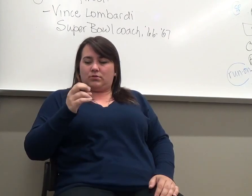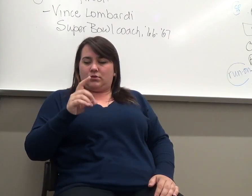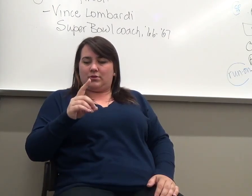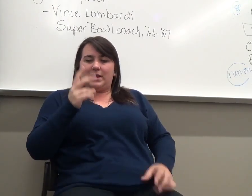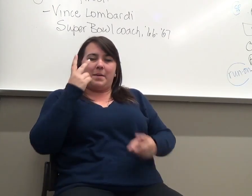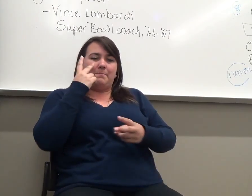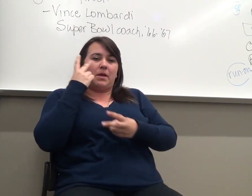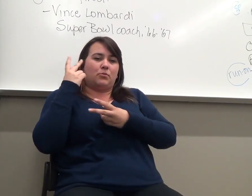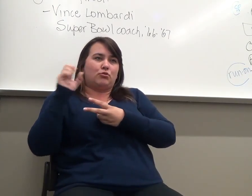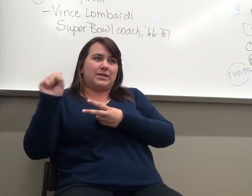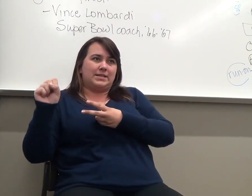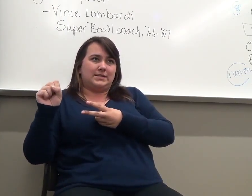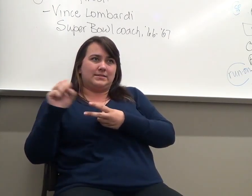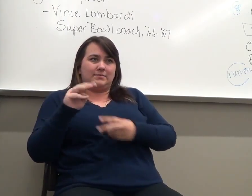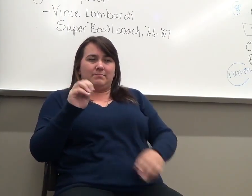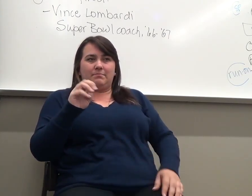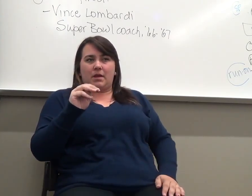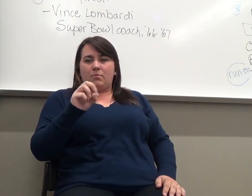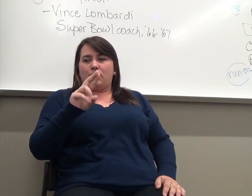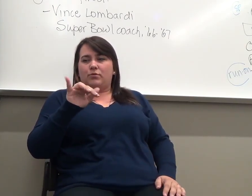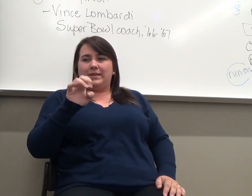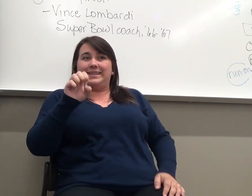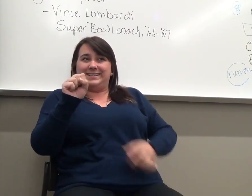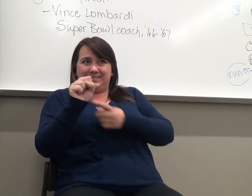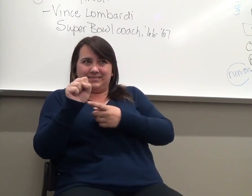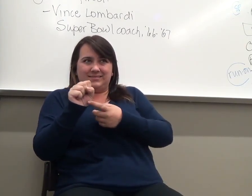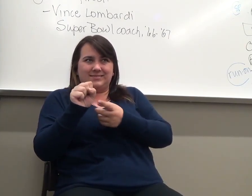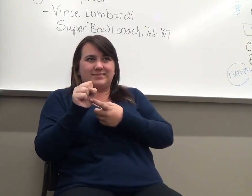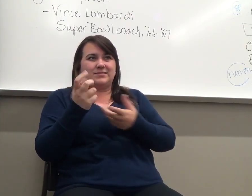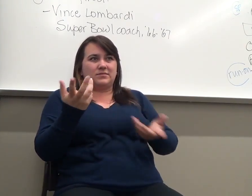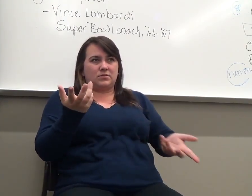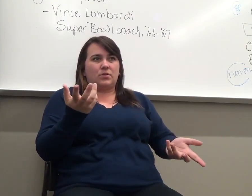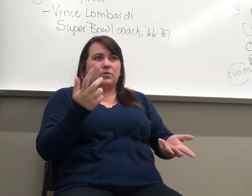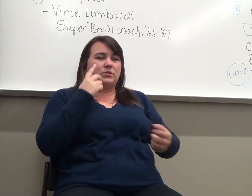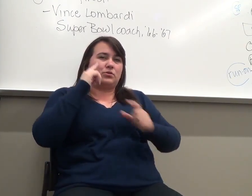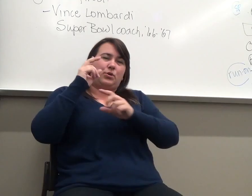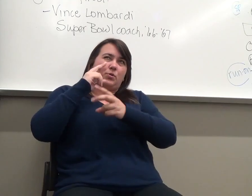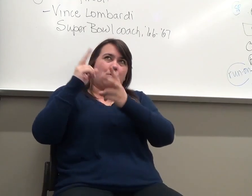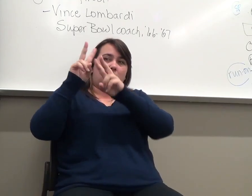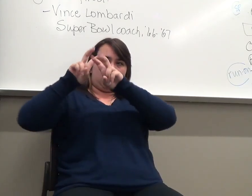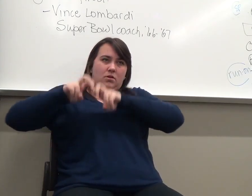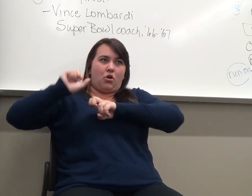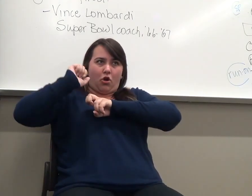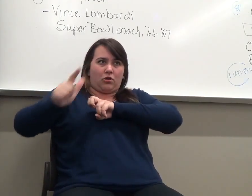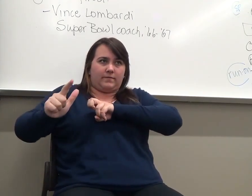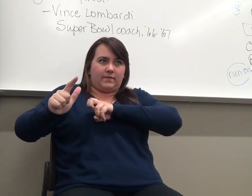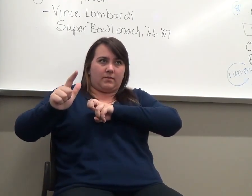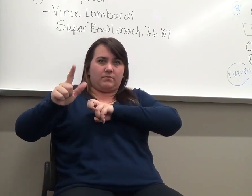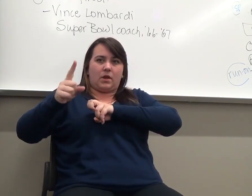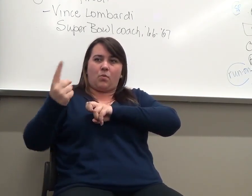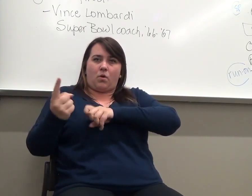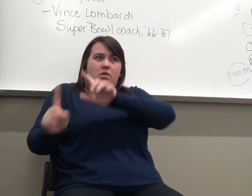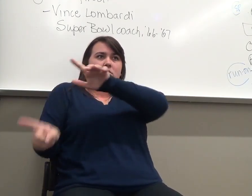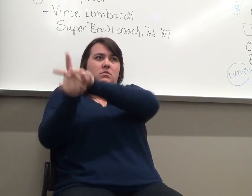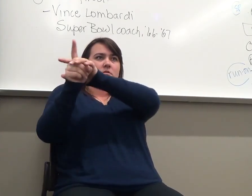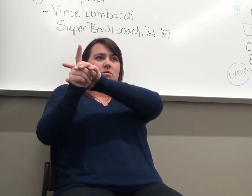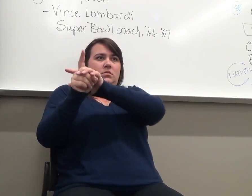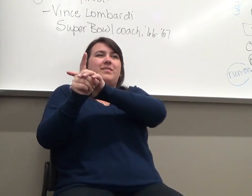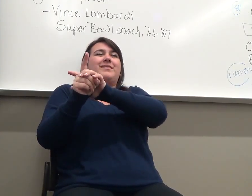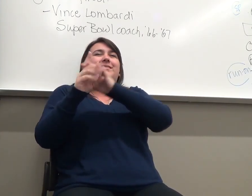think your dog did something funnier. And so this person is taking that topic of a funny incident, okay? Again,